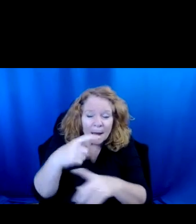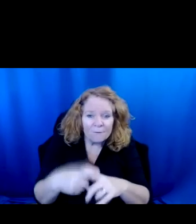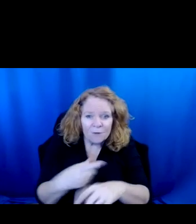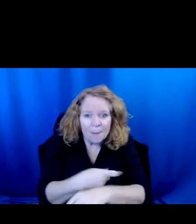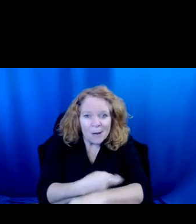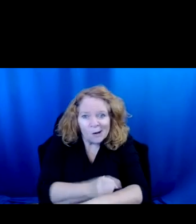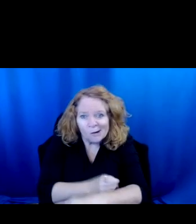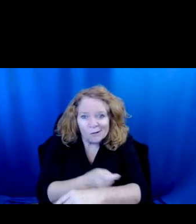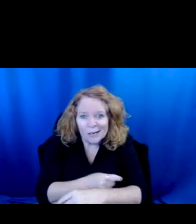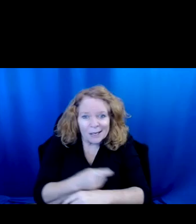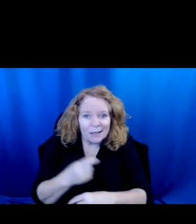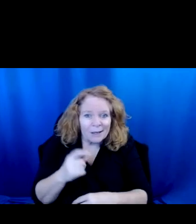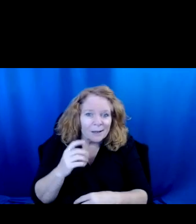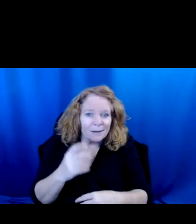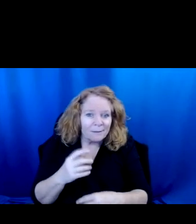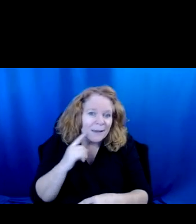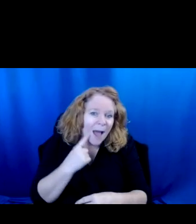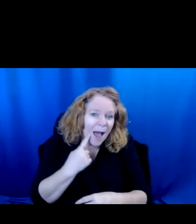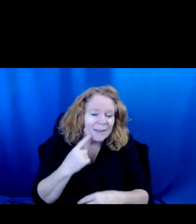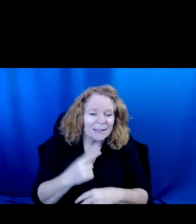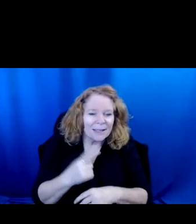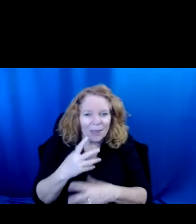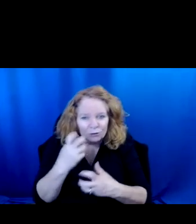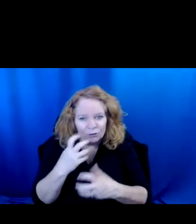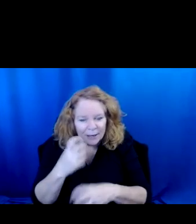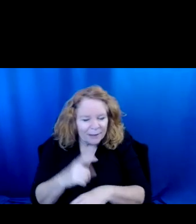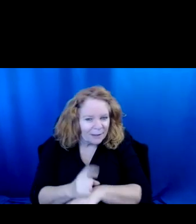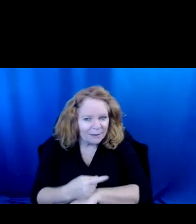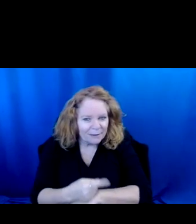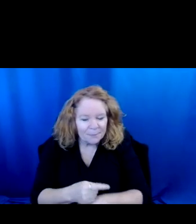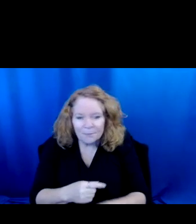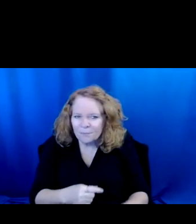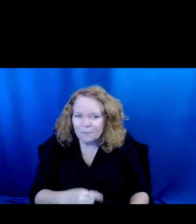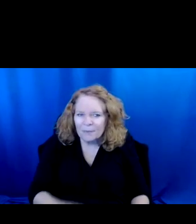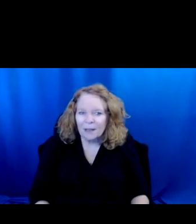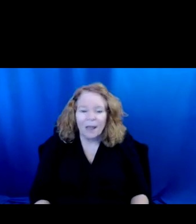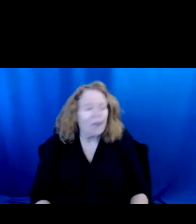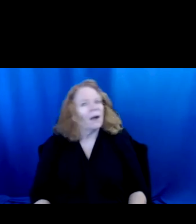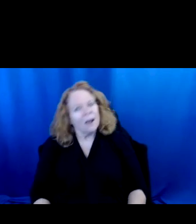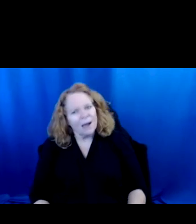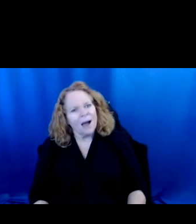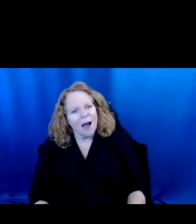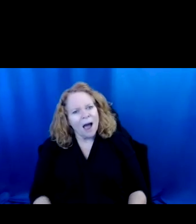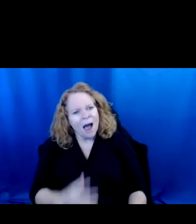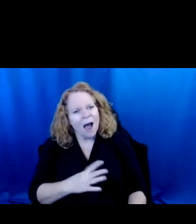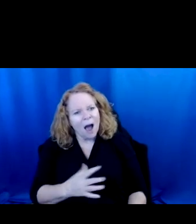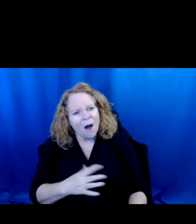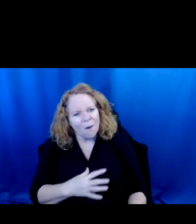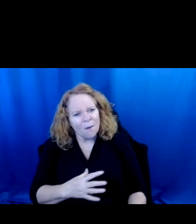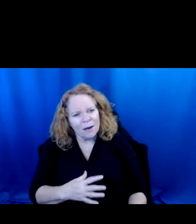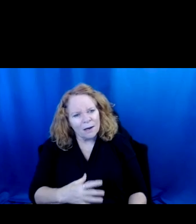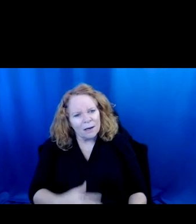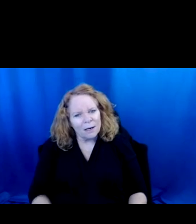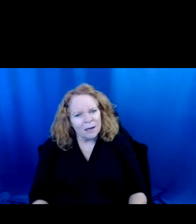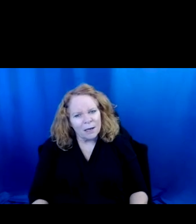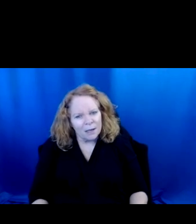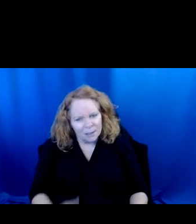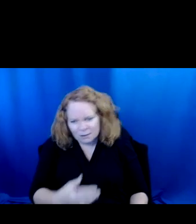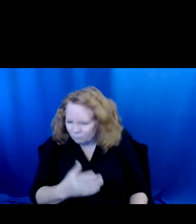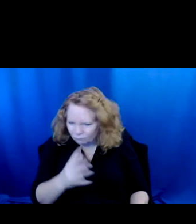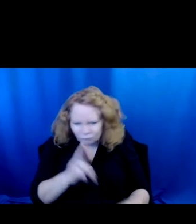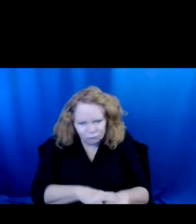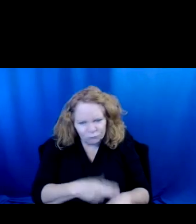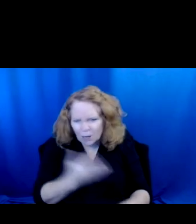the Caterpillar?" said Princess Peggy. "Oh, come on, Fabby, let's go." And Fabby